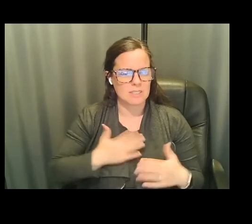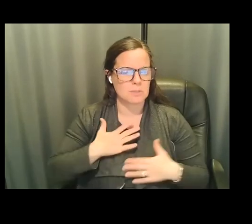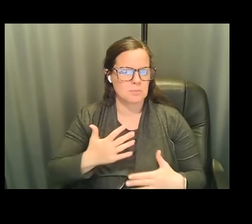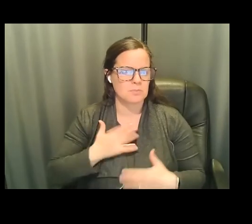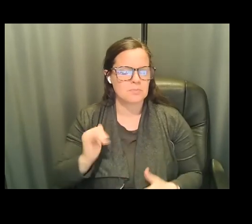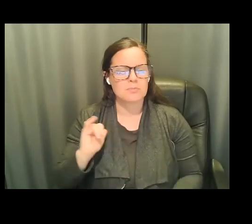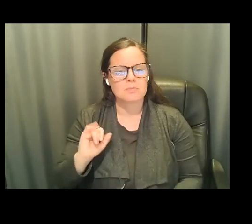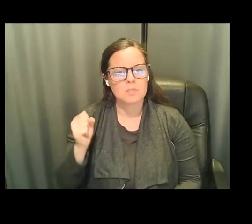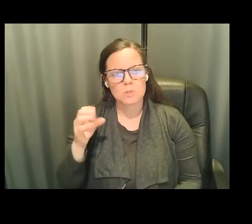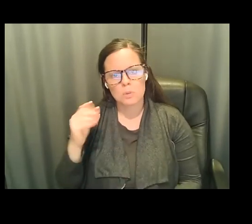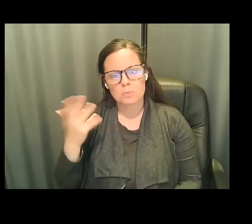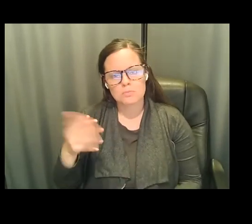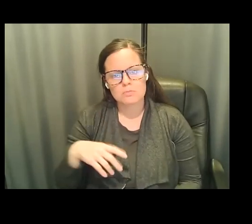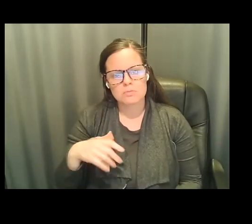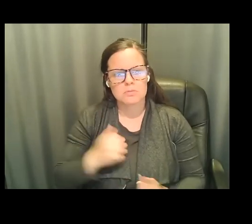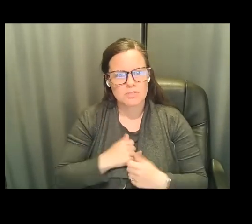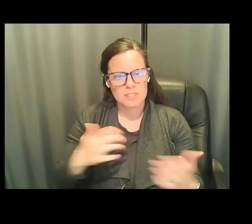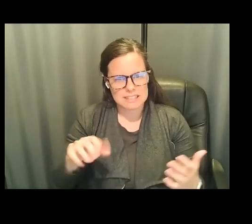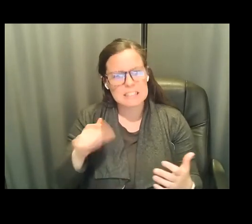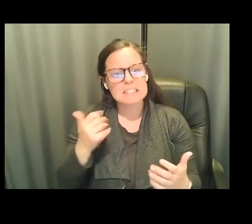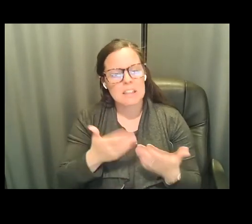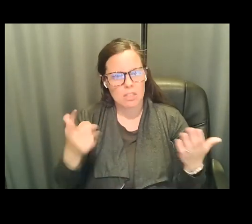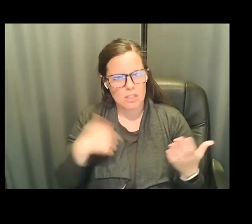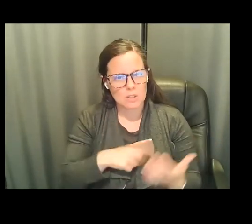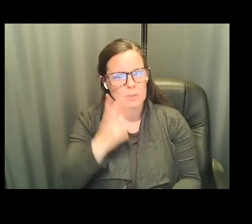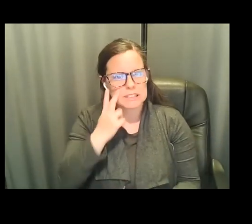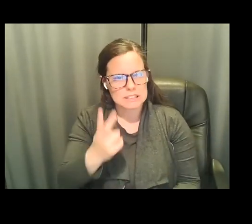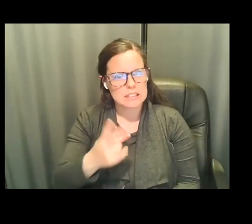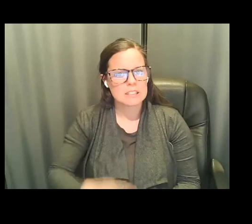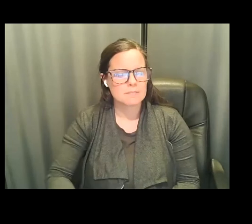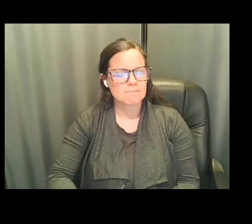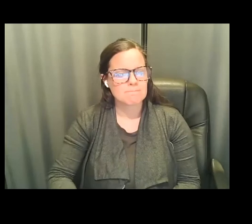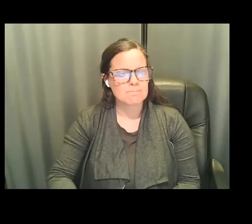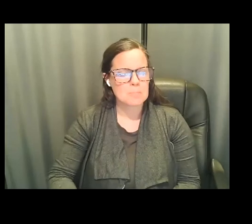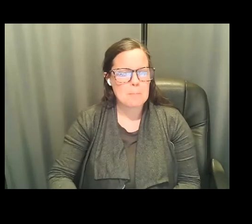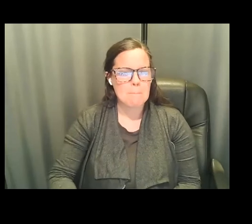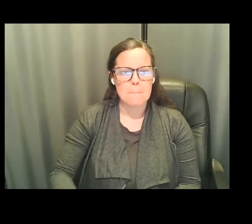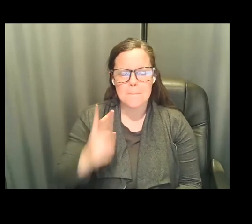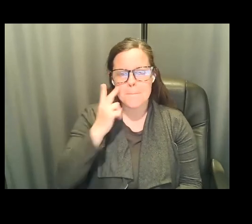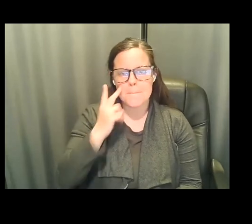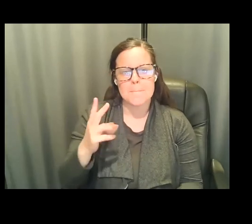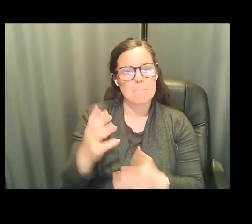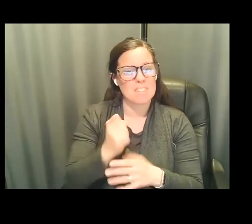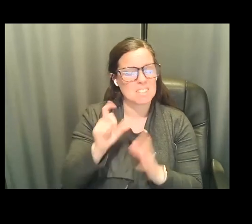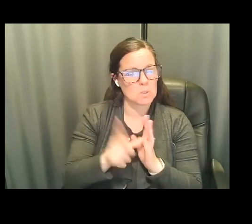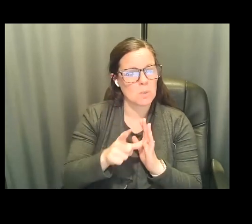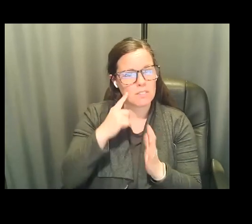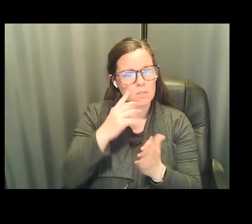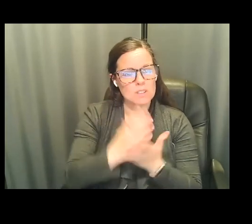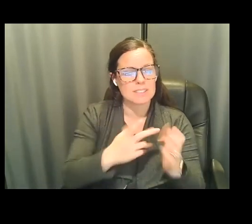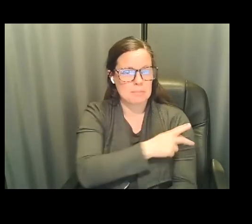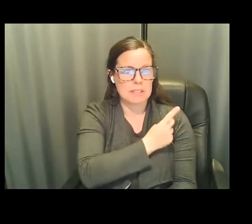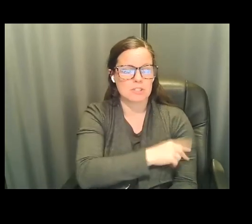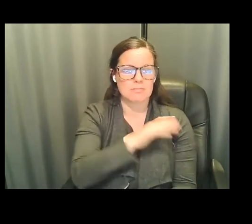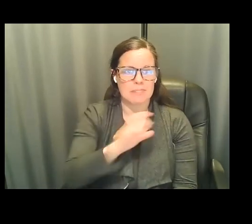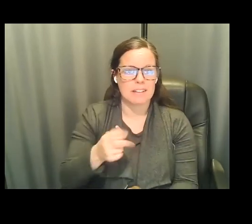So fatigue is another thing we see. You see that it takes a little while for some patients to get back to themselves. They